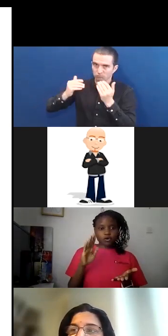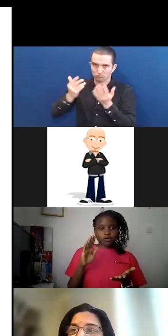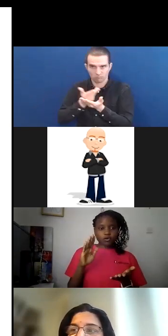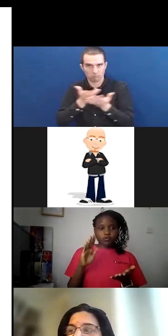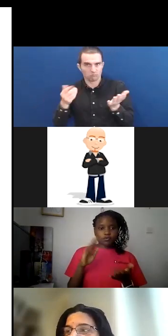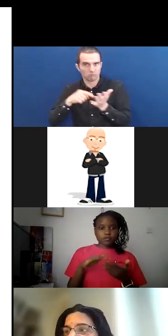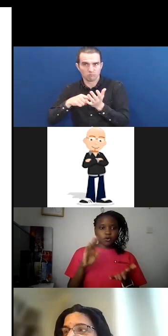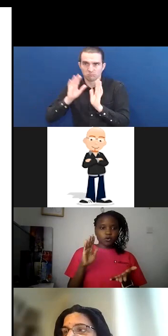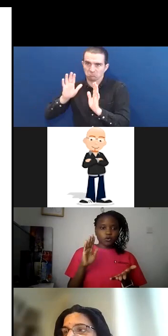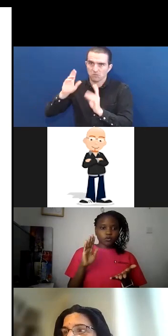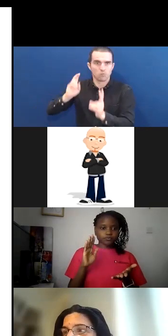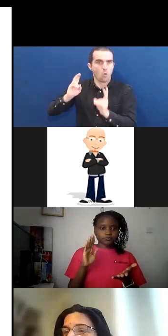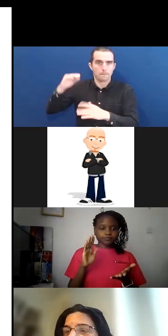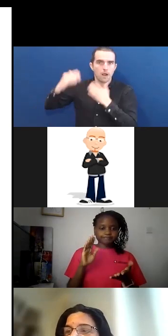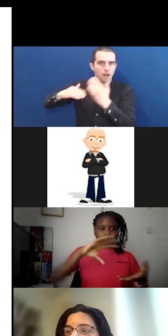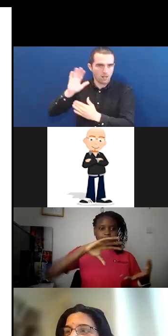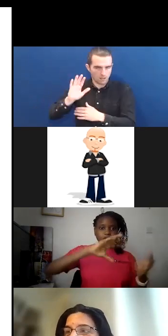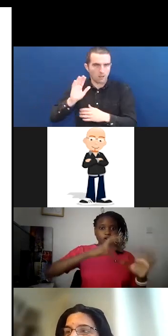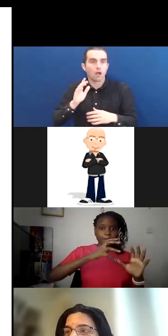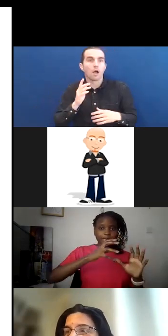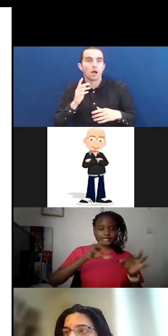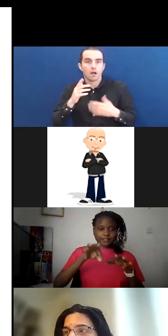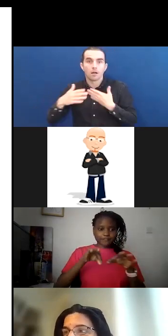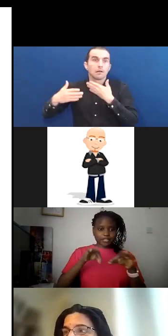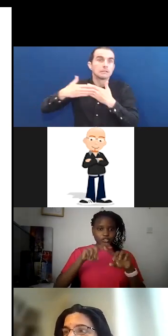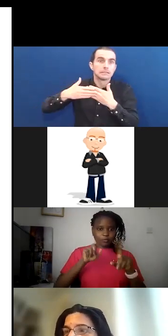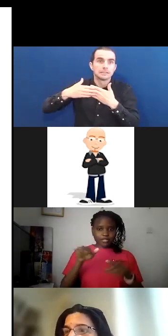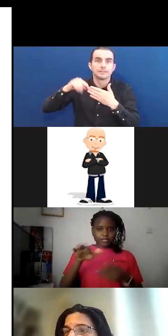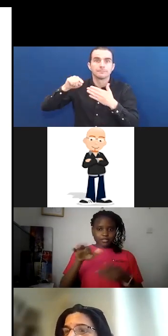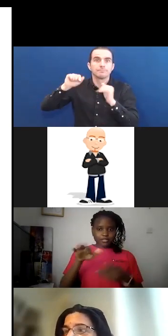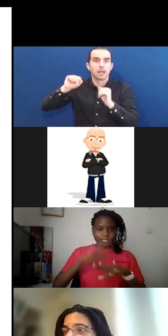more complex definition, but basically this is a good summary.